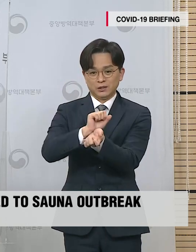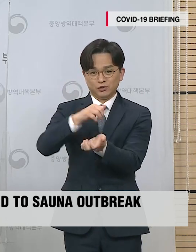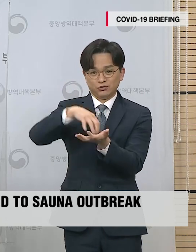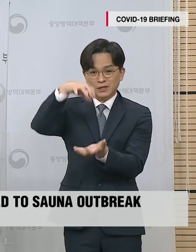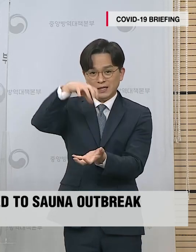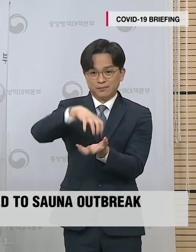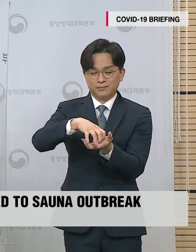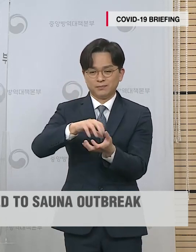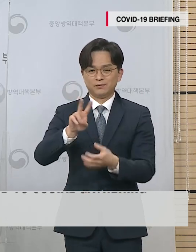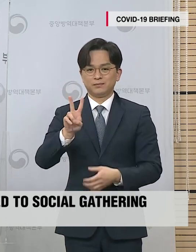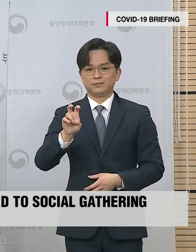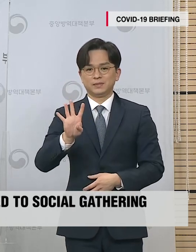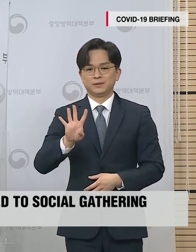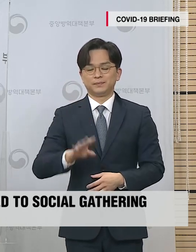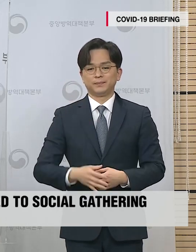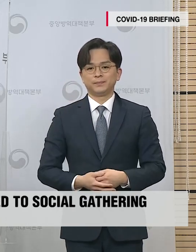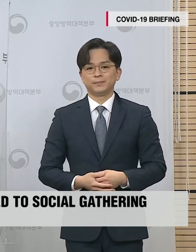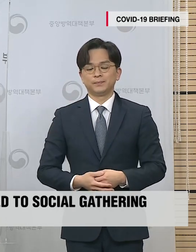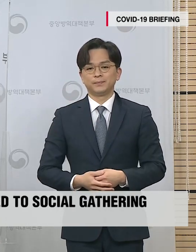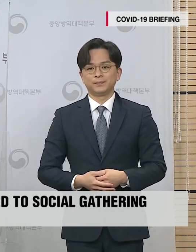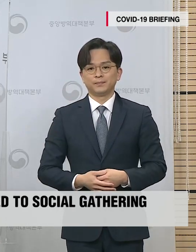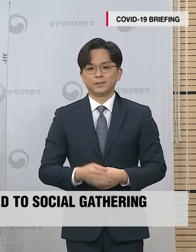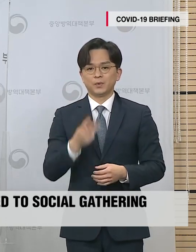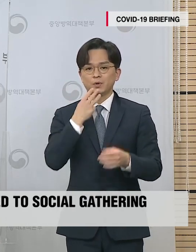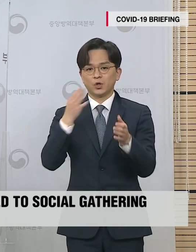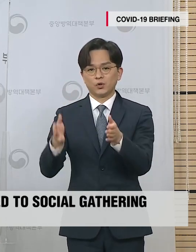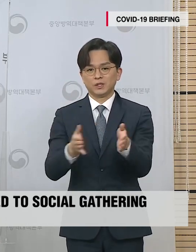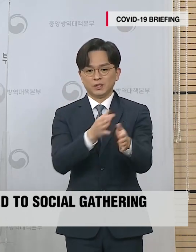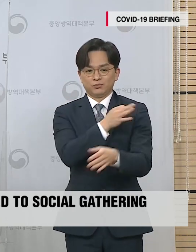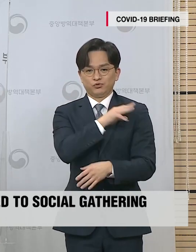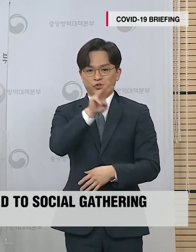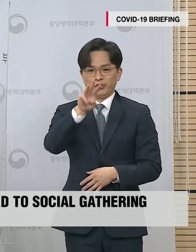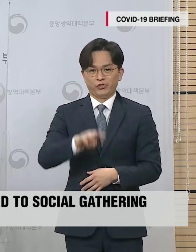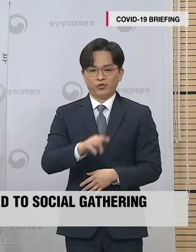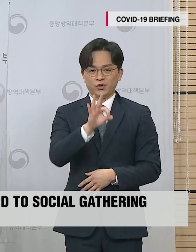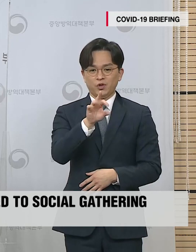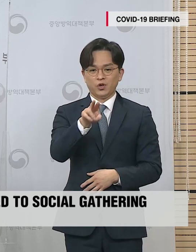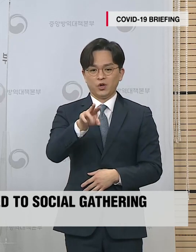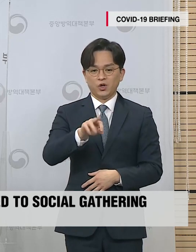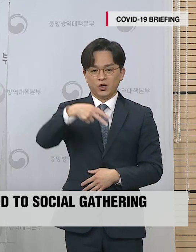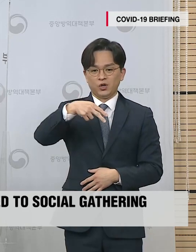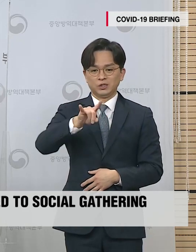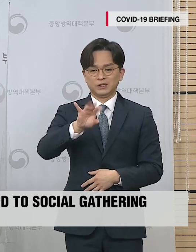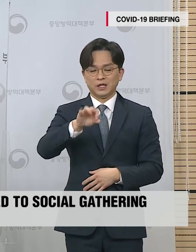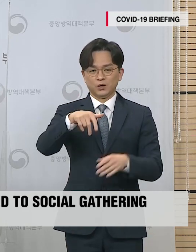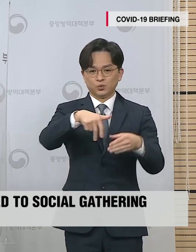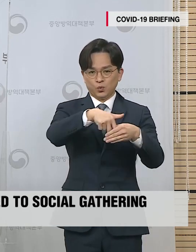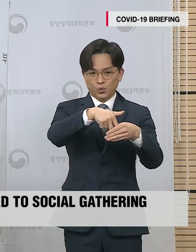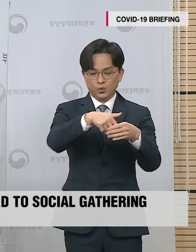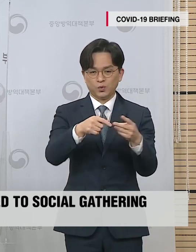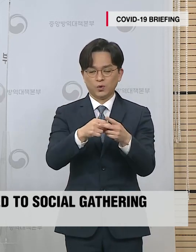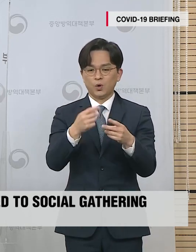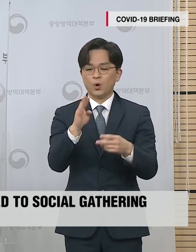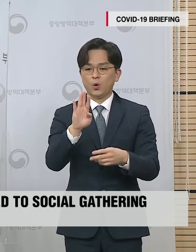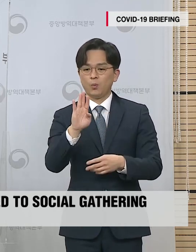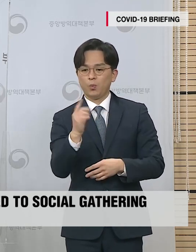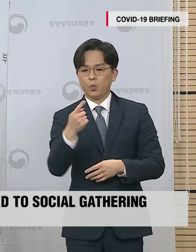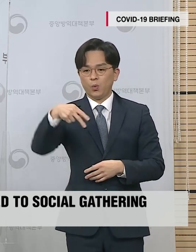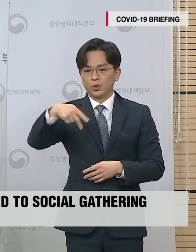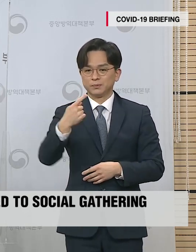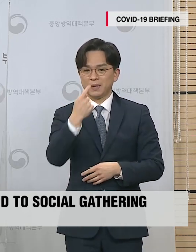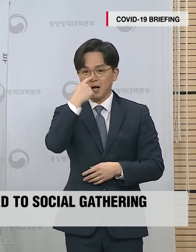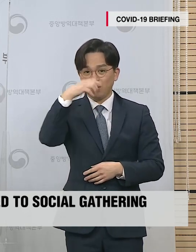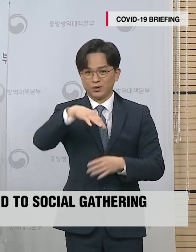confirmed, and a total of 24 have been confirmed to date. And in Gyeonggi-do province, Bucheon city, in relation to the